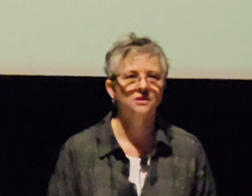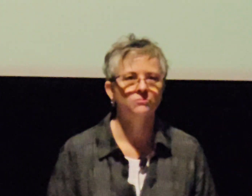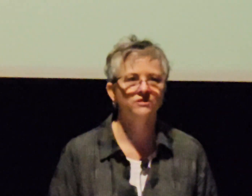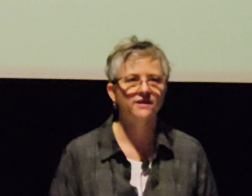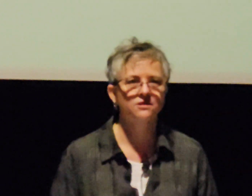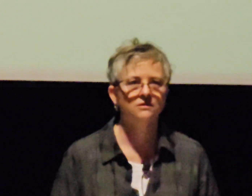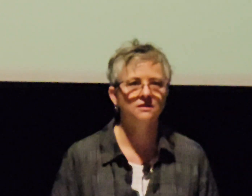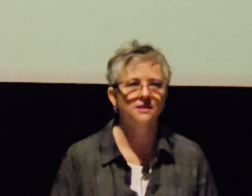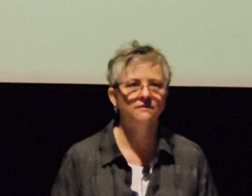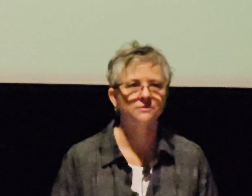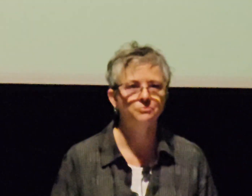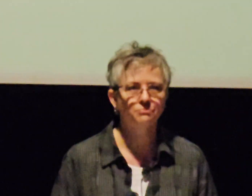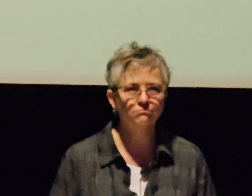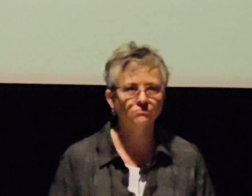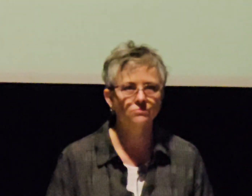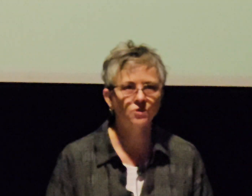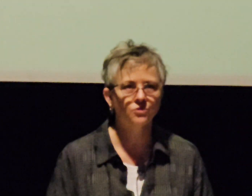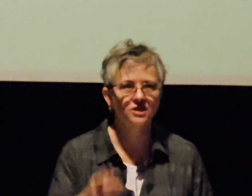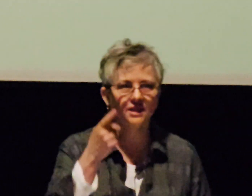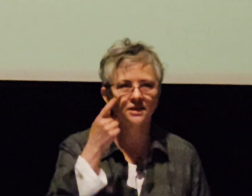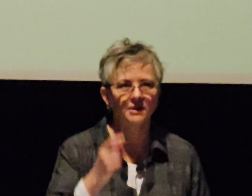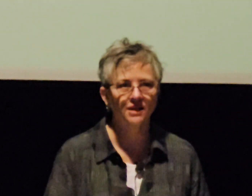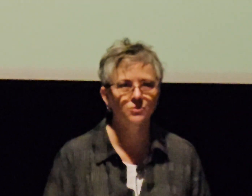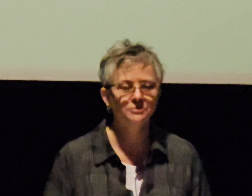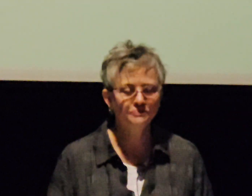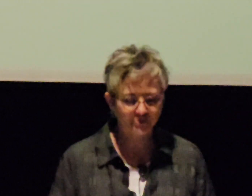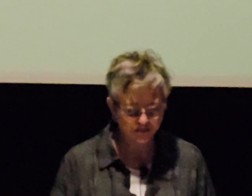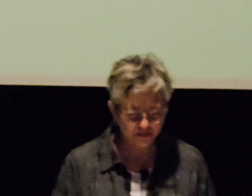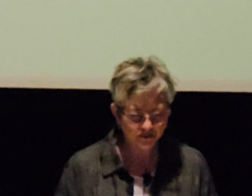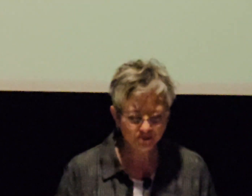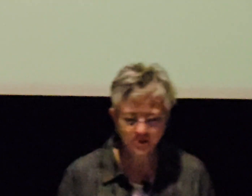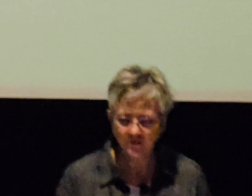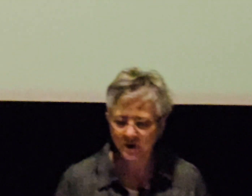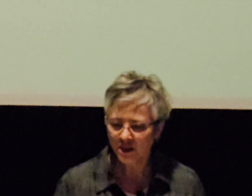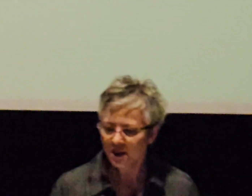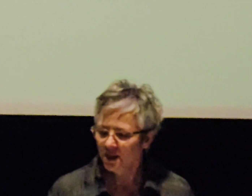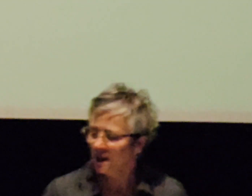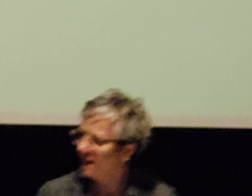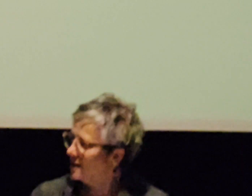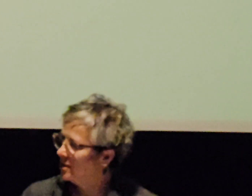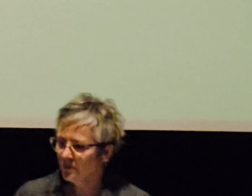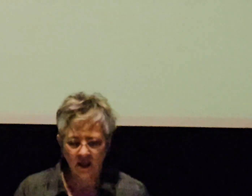co-organizer, Professor Lisa Given, who's sitting in the back room.